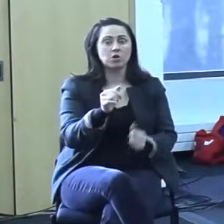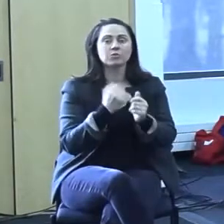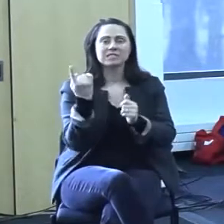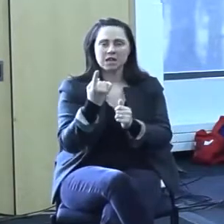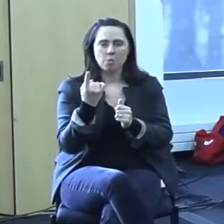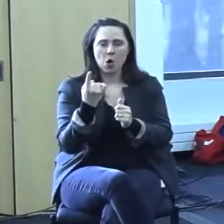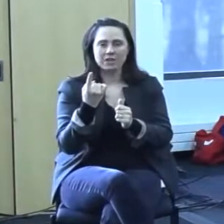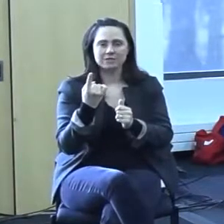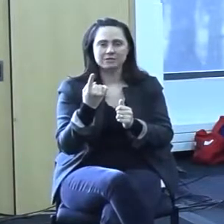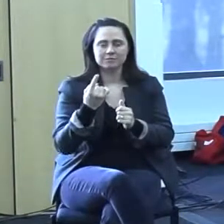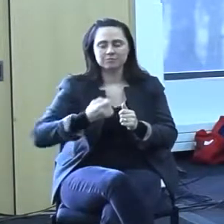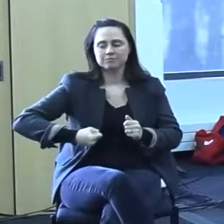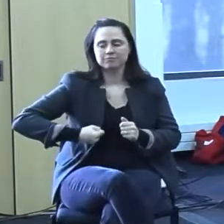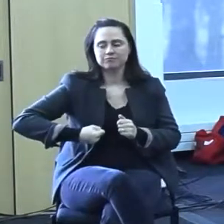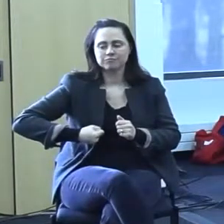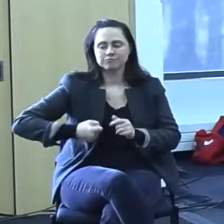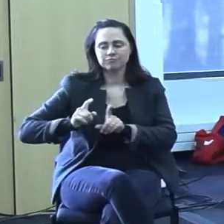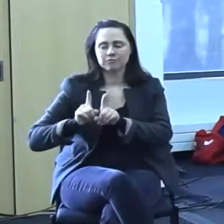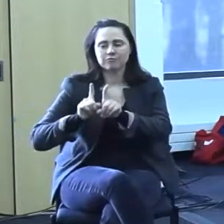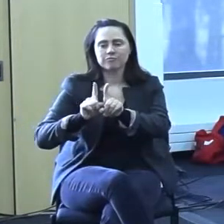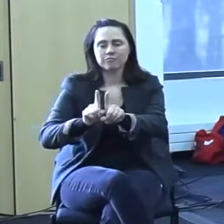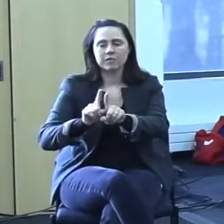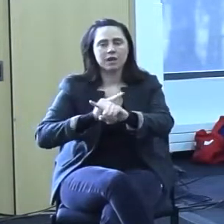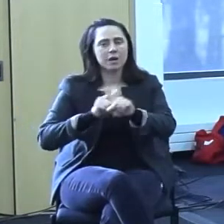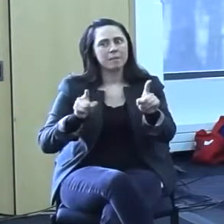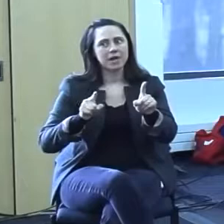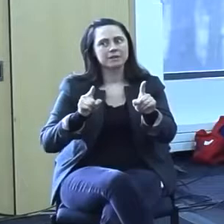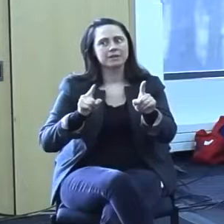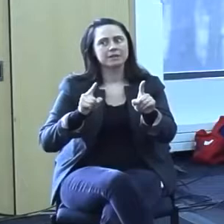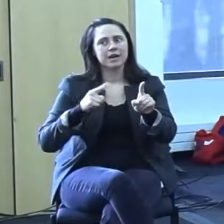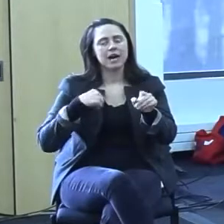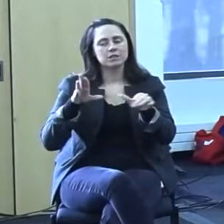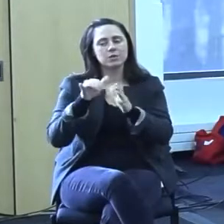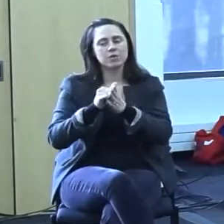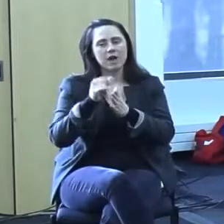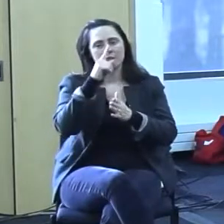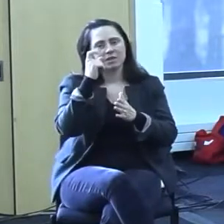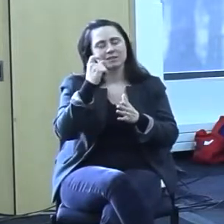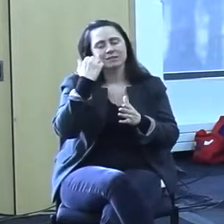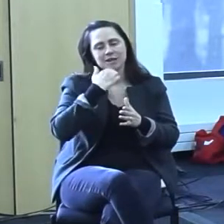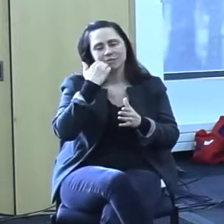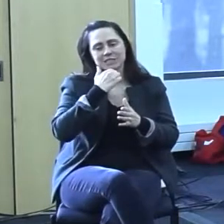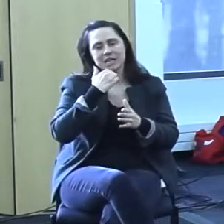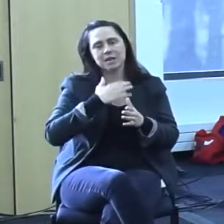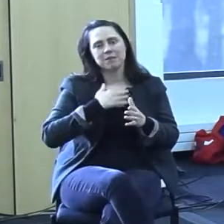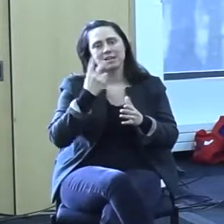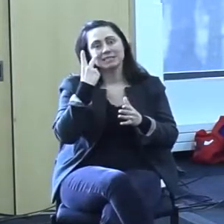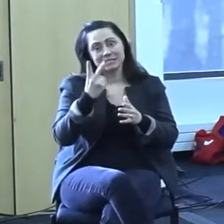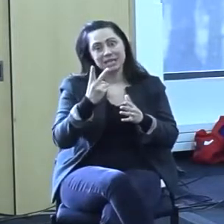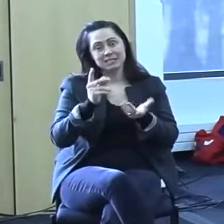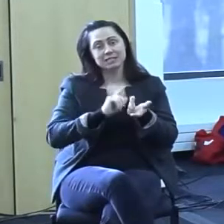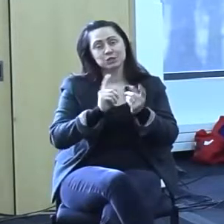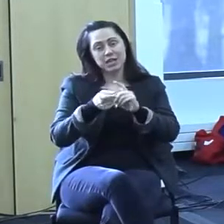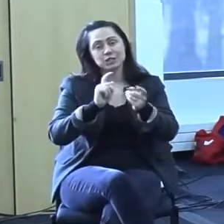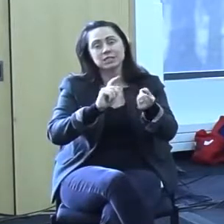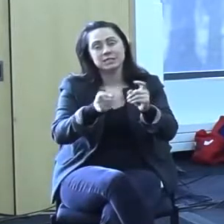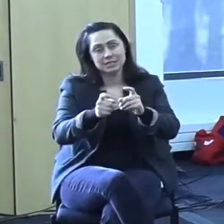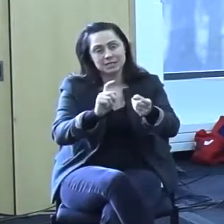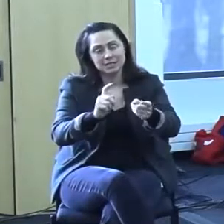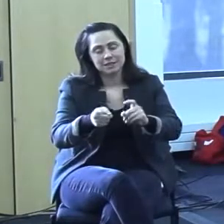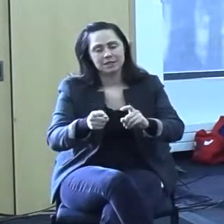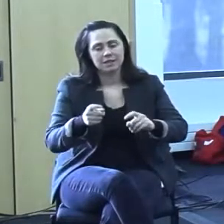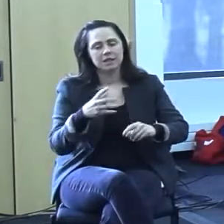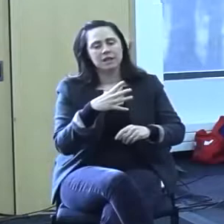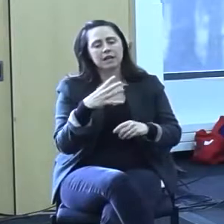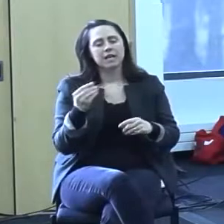someone, but it mainly because on a day-to-day basis, my site actually changes,